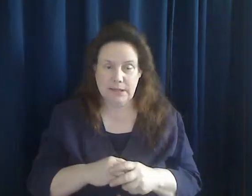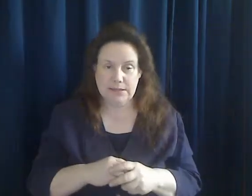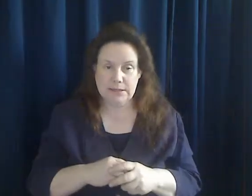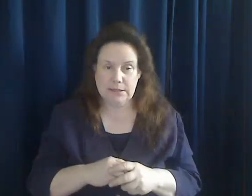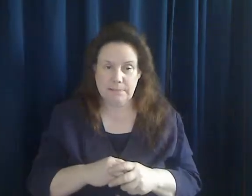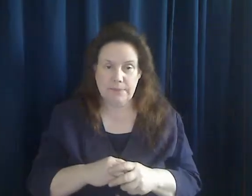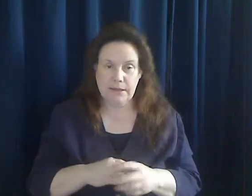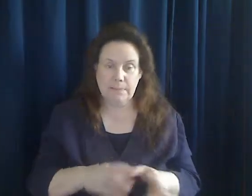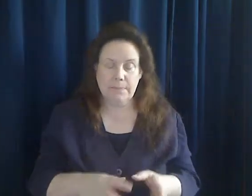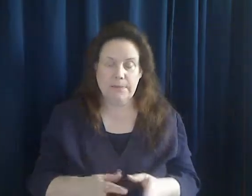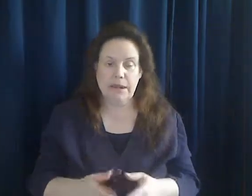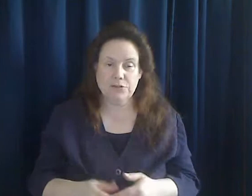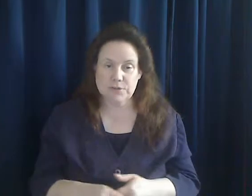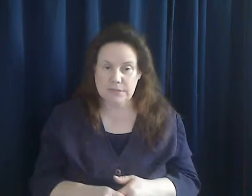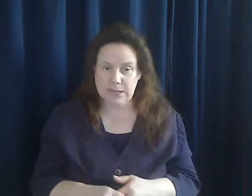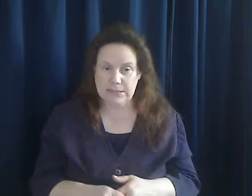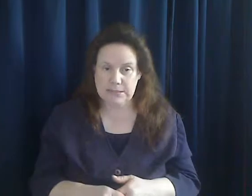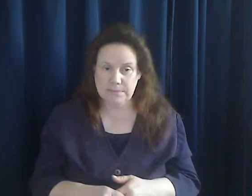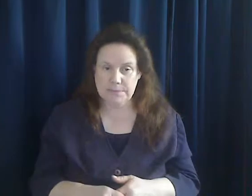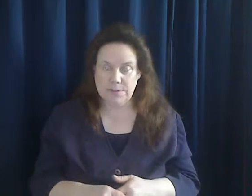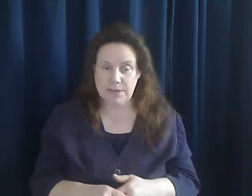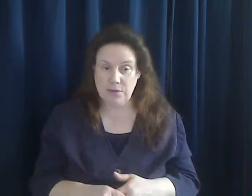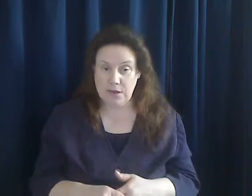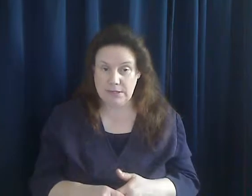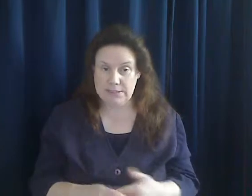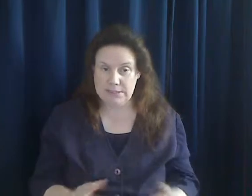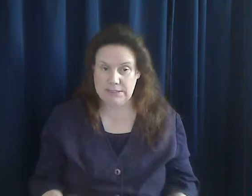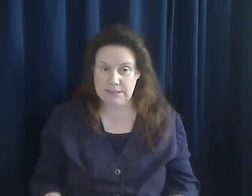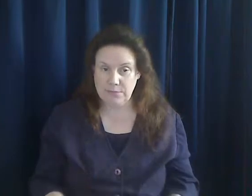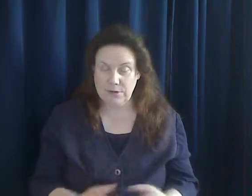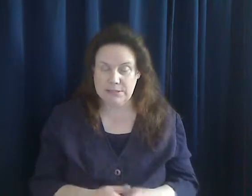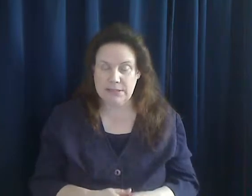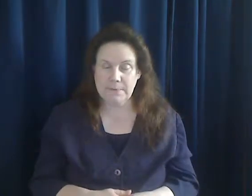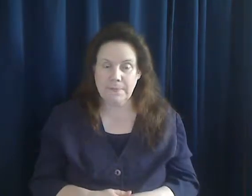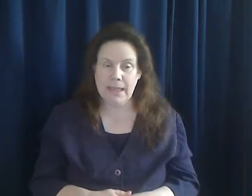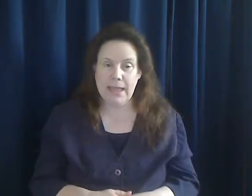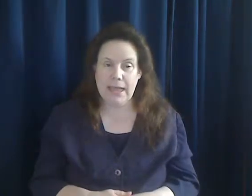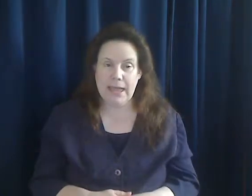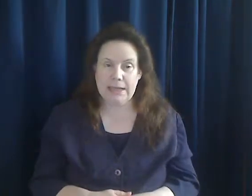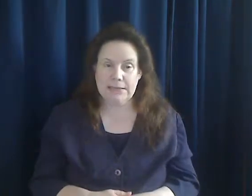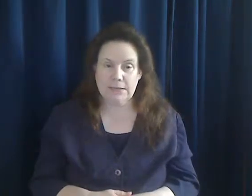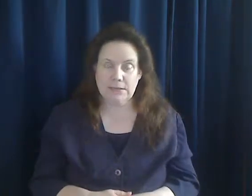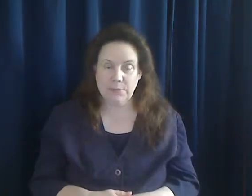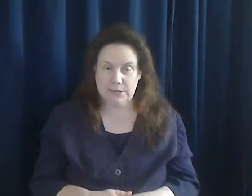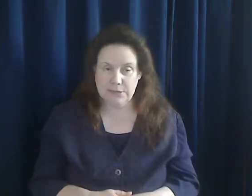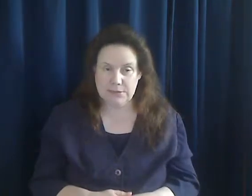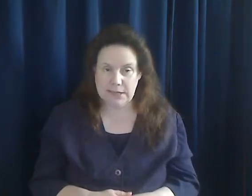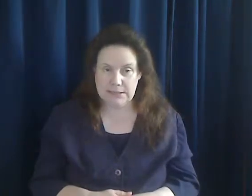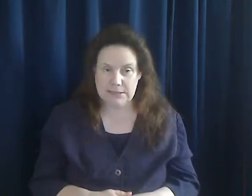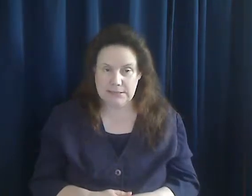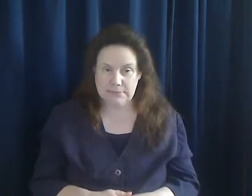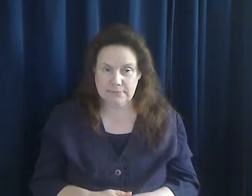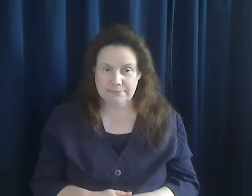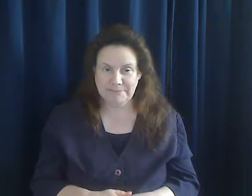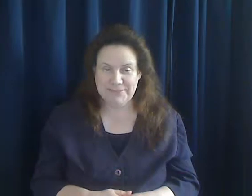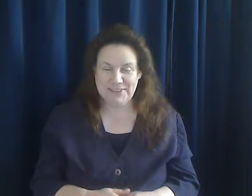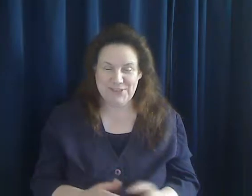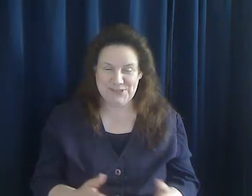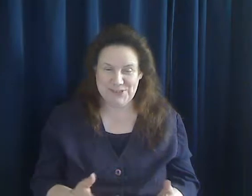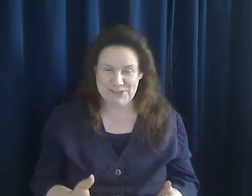find the larger signs so that the audience can see it more easily, and the prettier signs if there's a